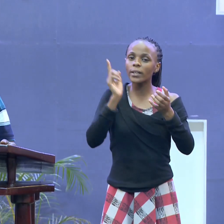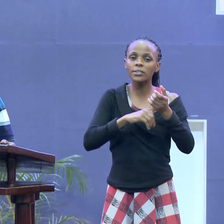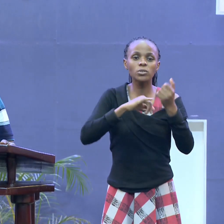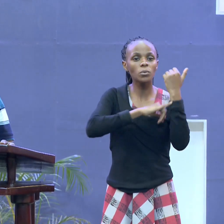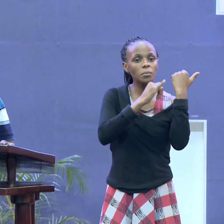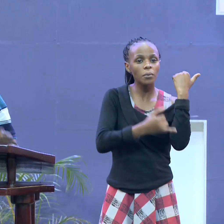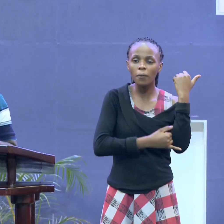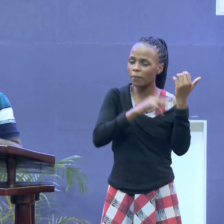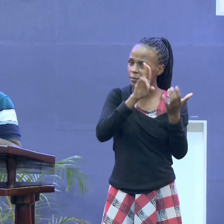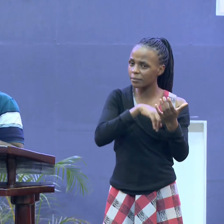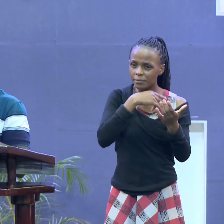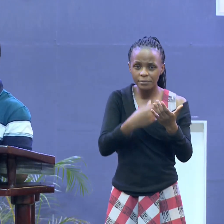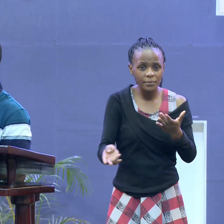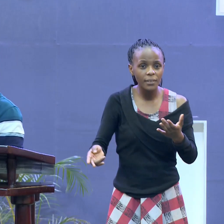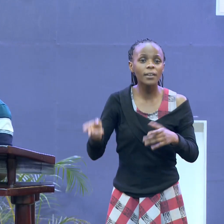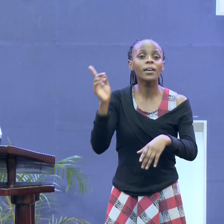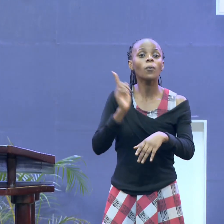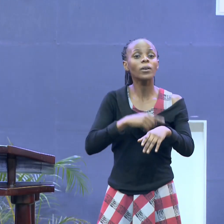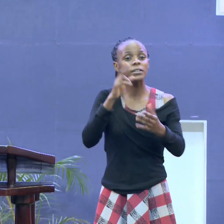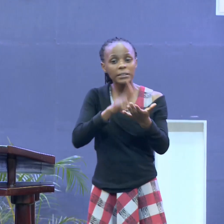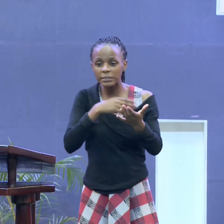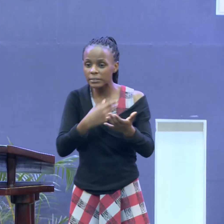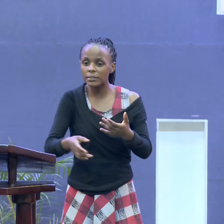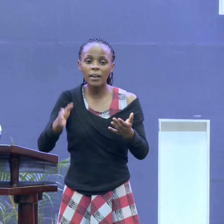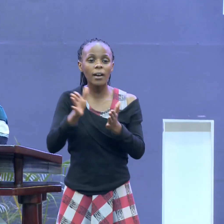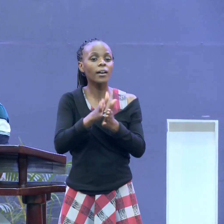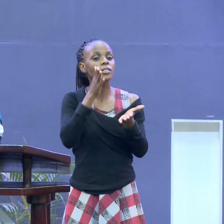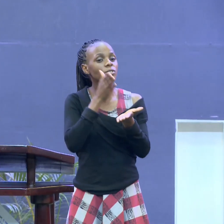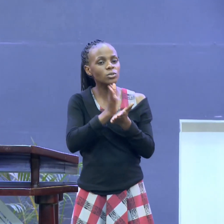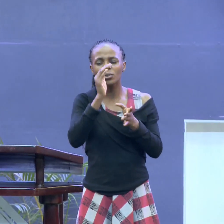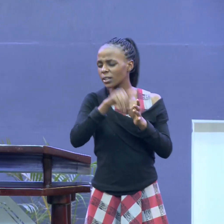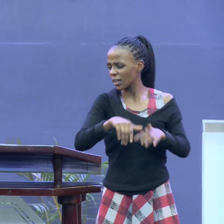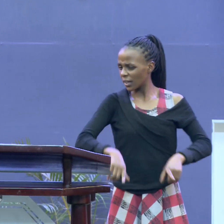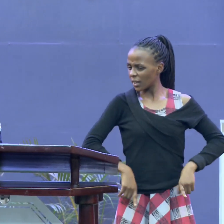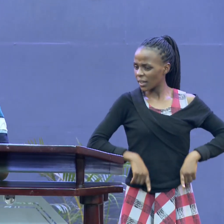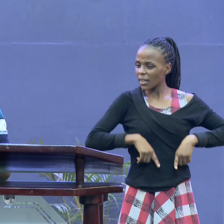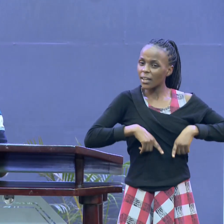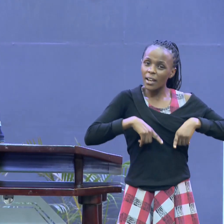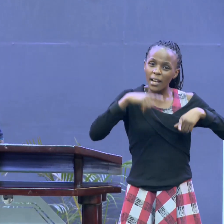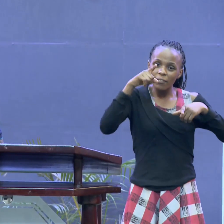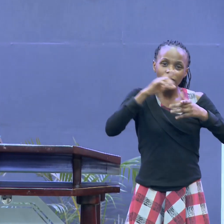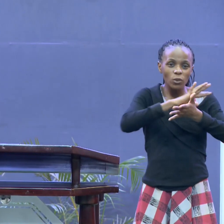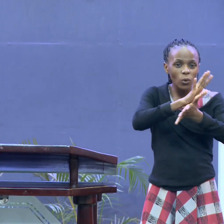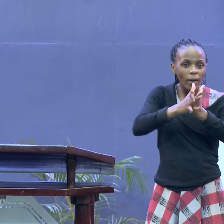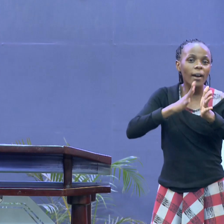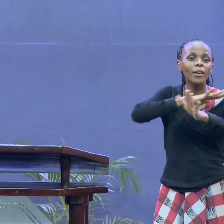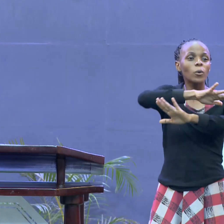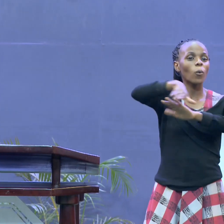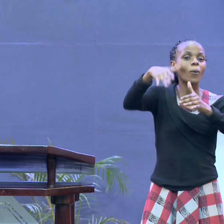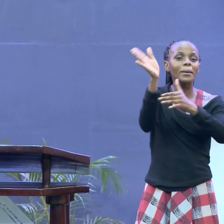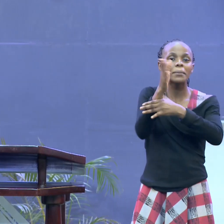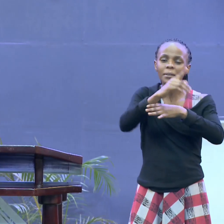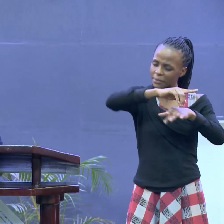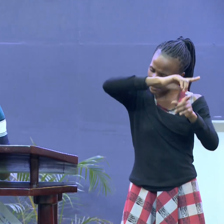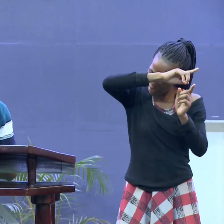to get jobs. Nga biganye ng'amazima gennyini otambulire mu butuukirivu naye buli buweereza bw'otuukamu bakulijekitinga. You walk